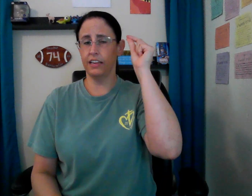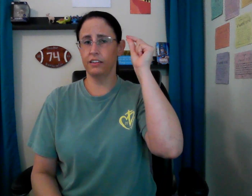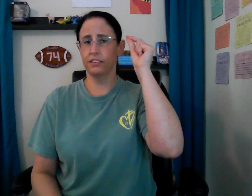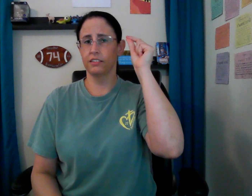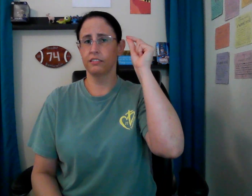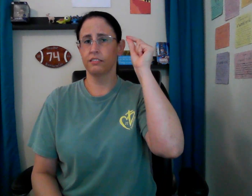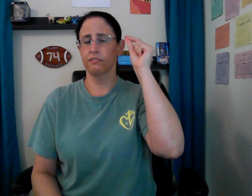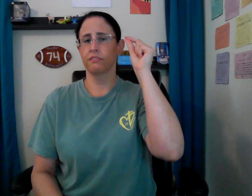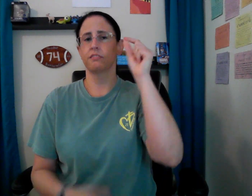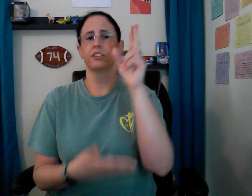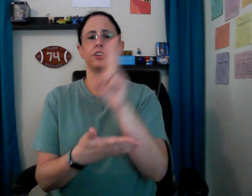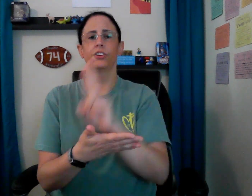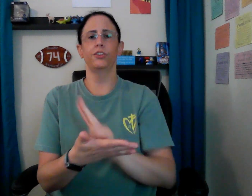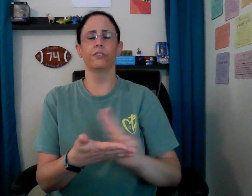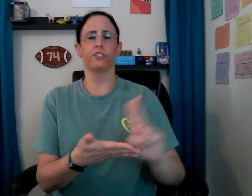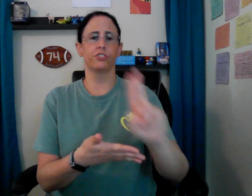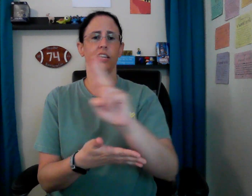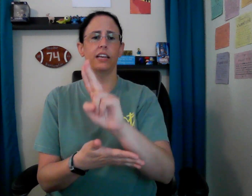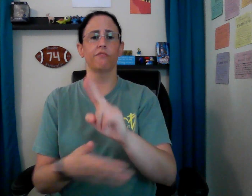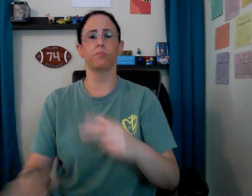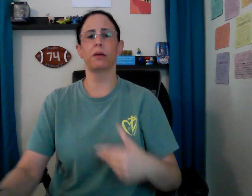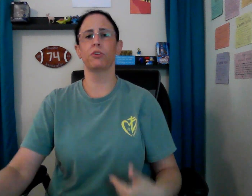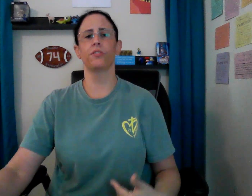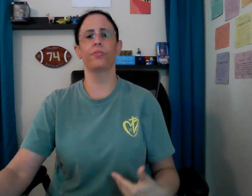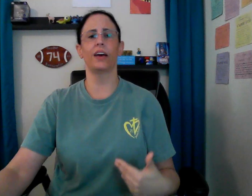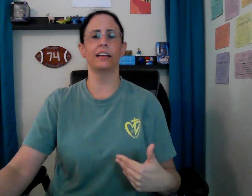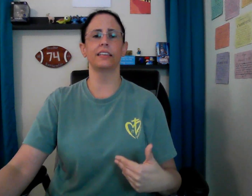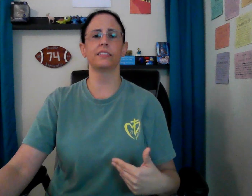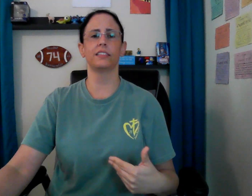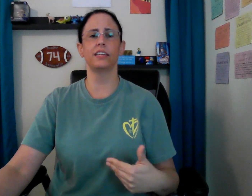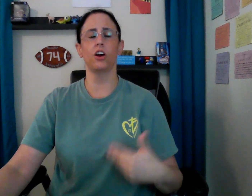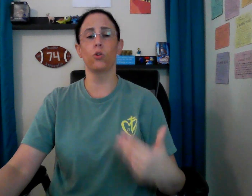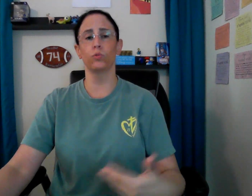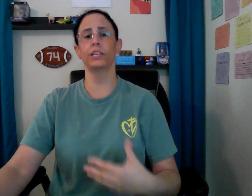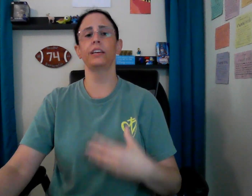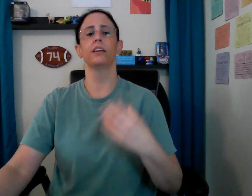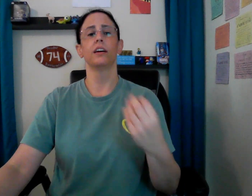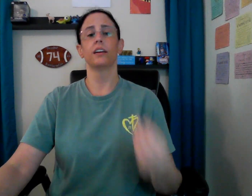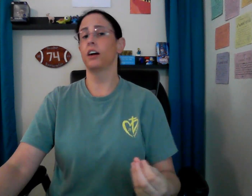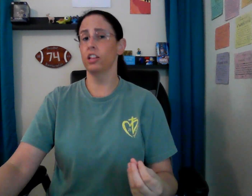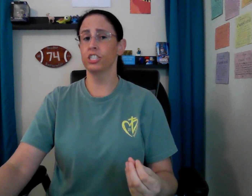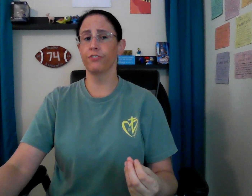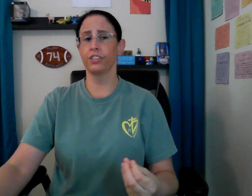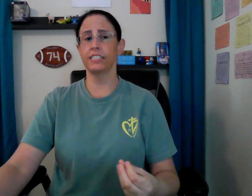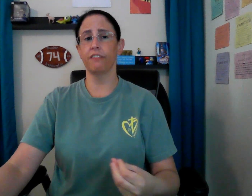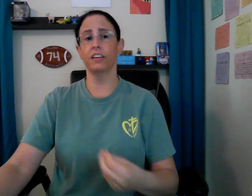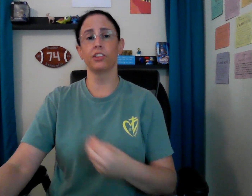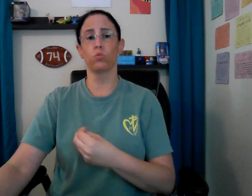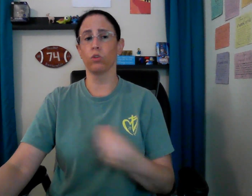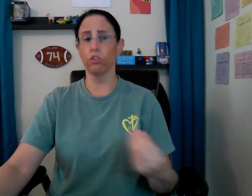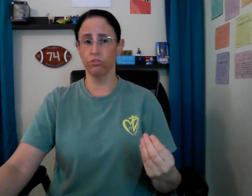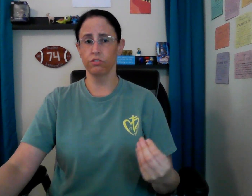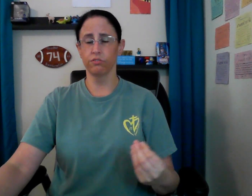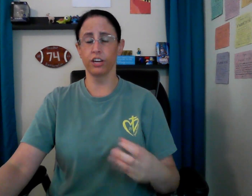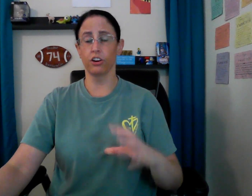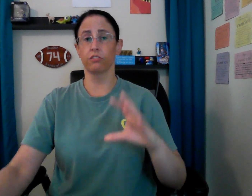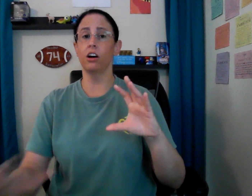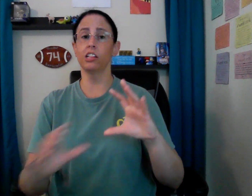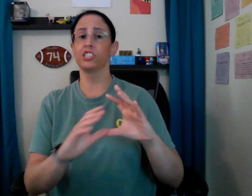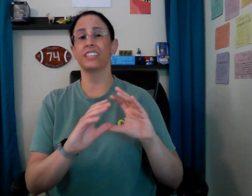Gallaudet University. And remember, that is the only college for the deaf in the world. There are colleges that